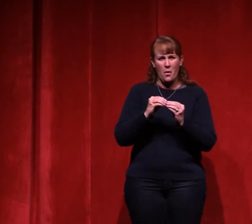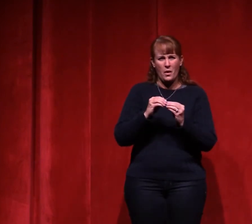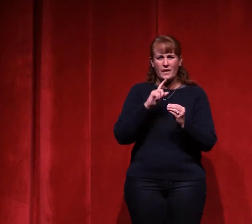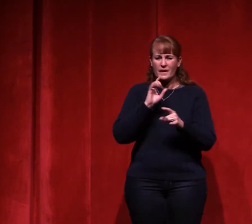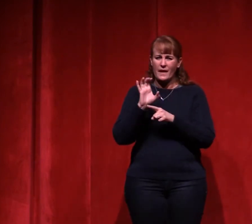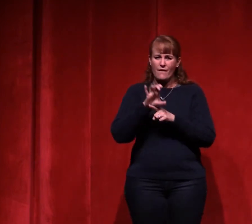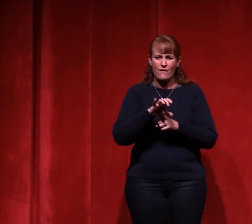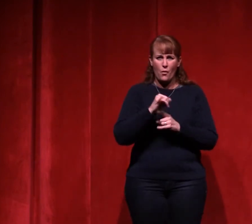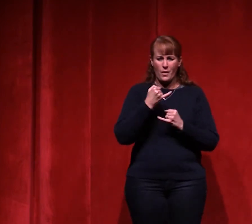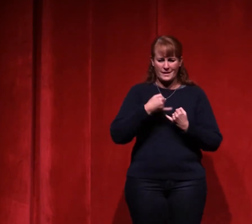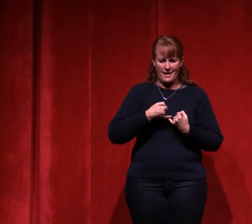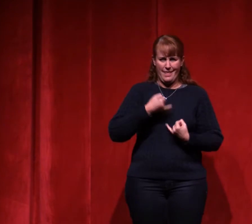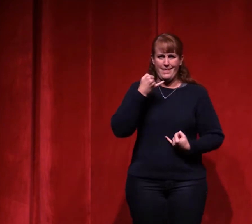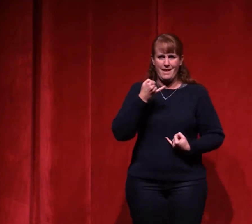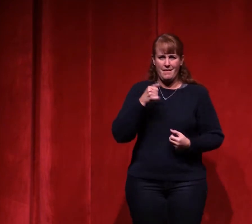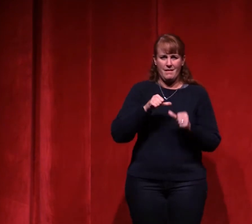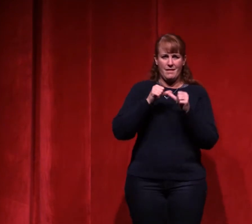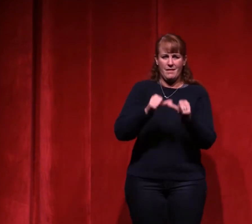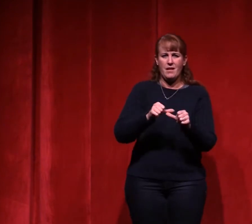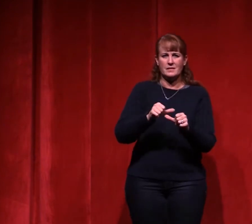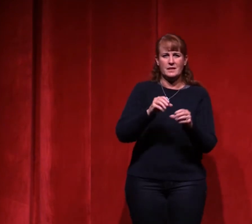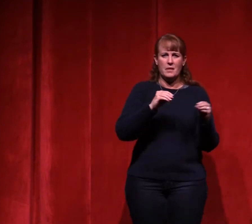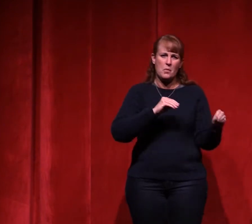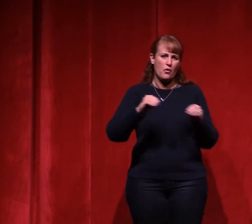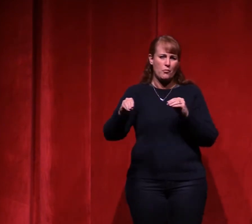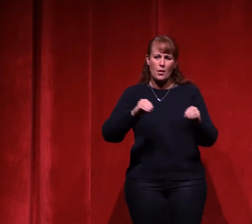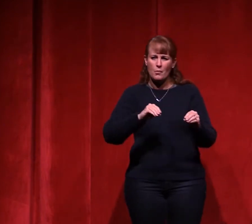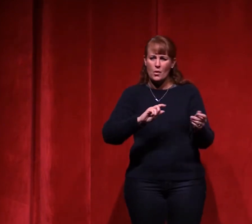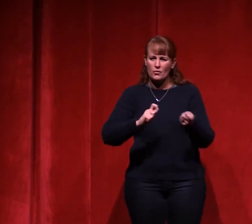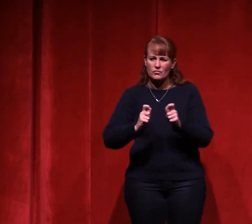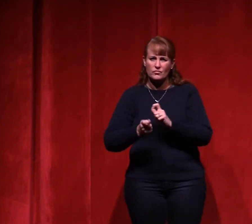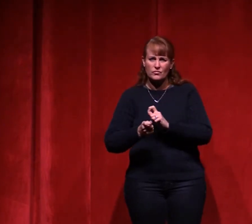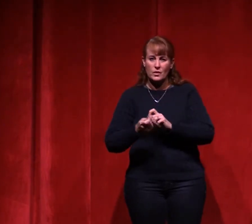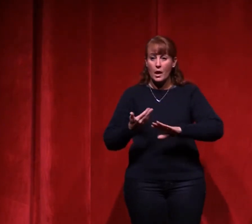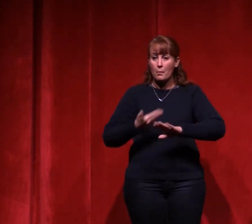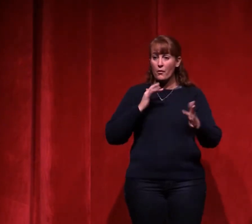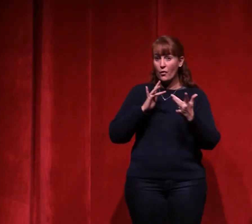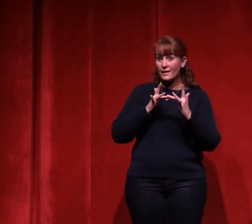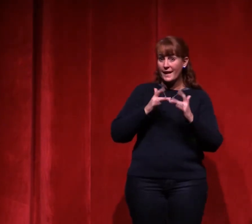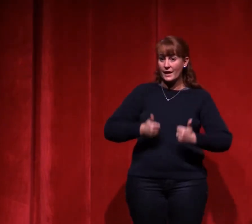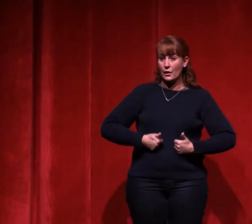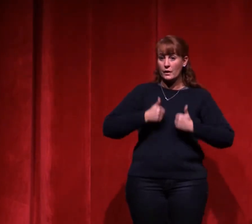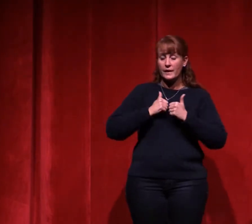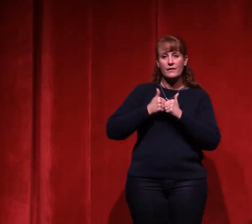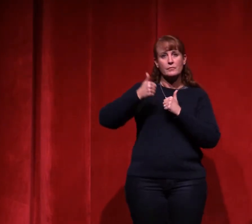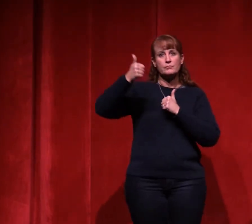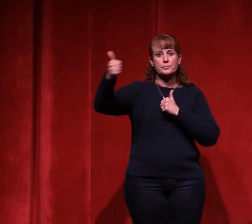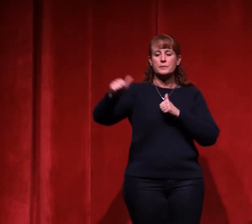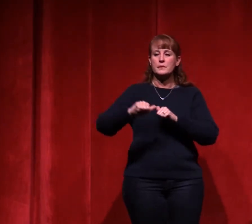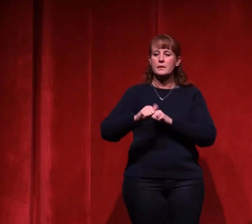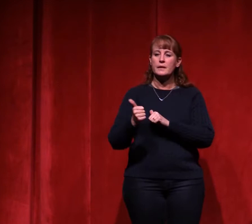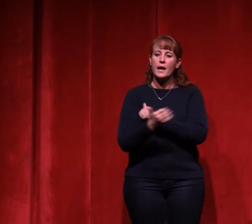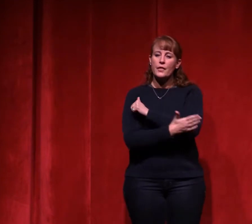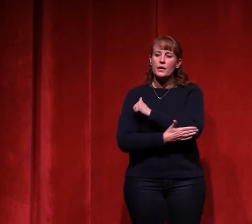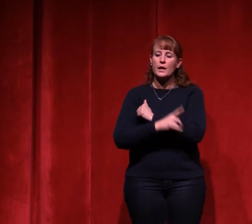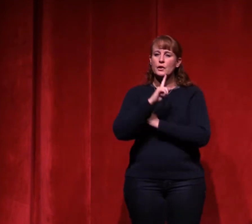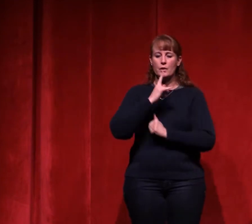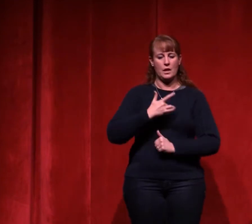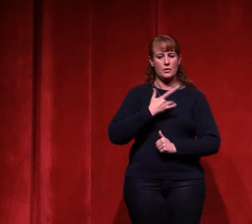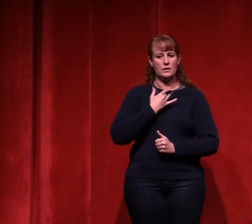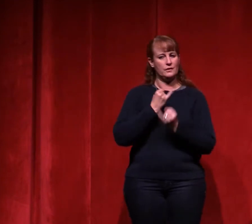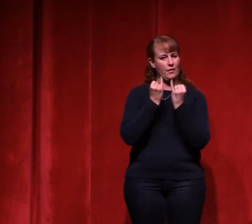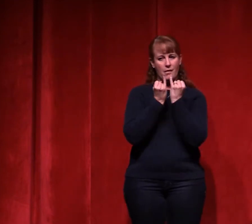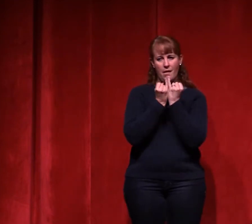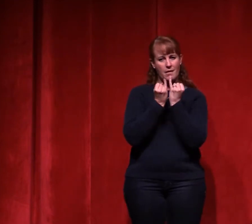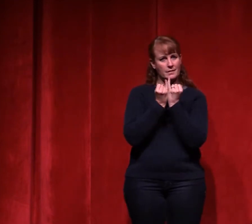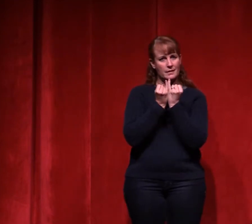thinness and the constant relocation. Before the internet, living abroad was an extremely isolating experience,